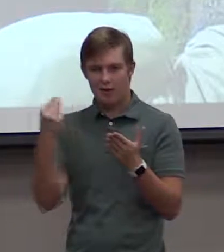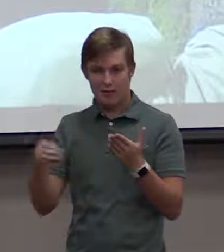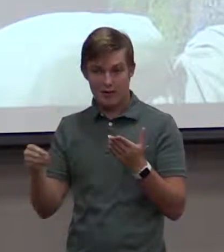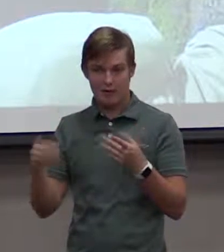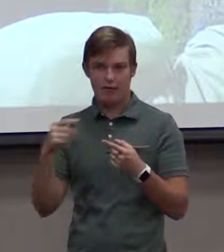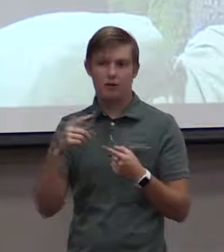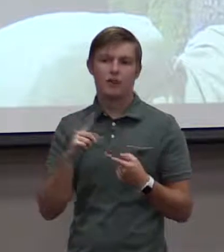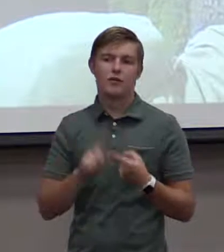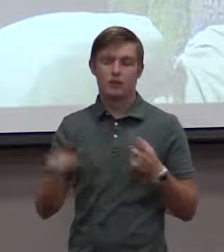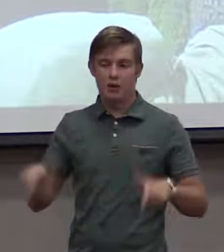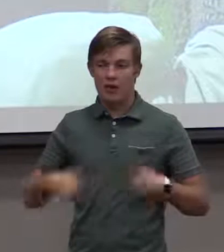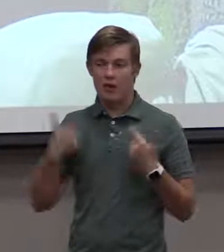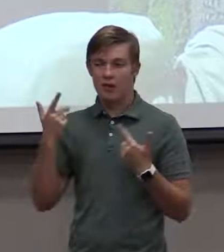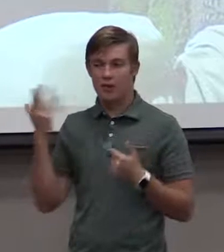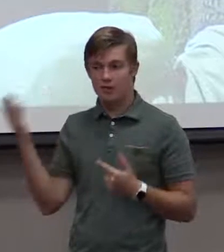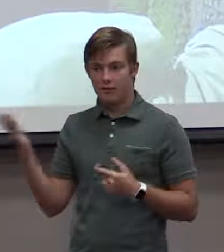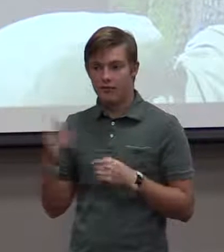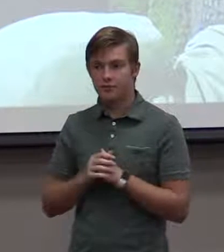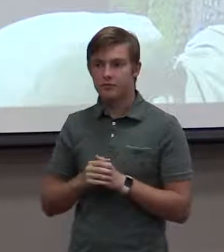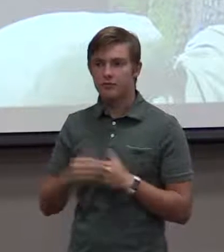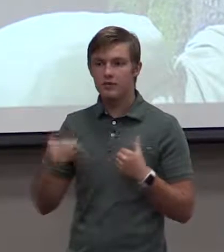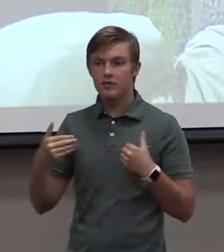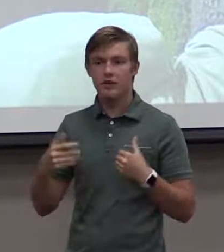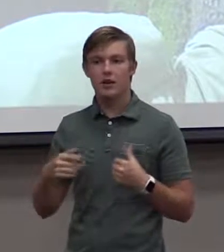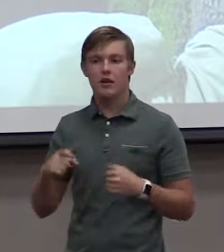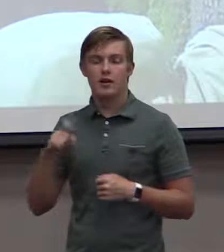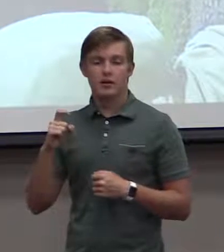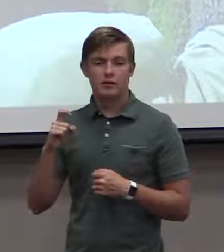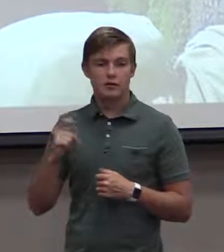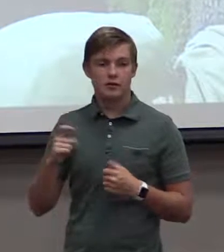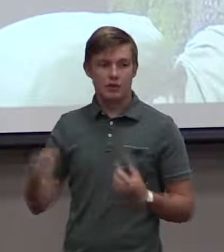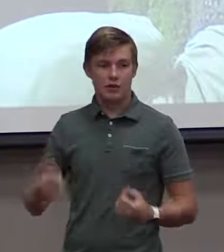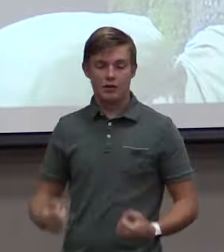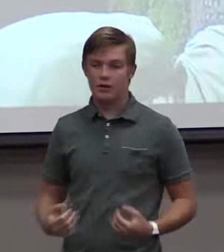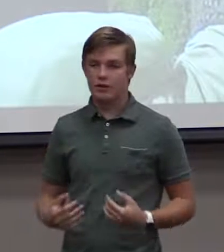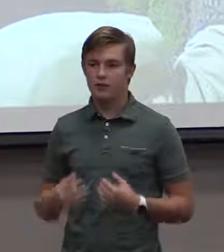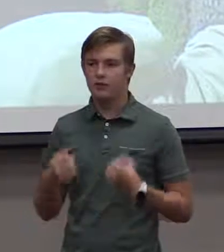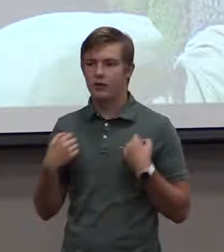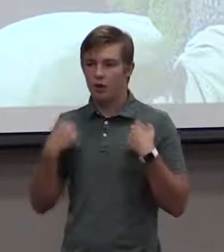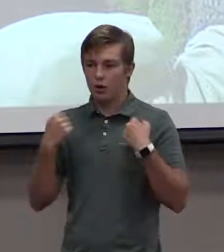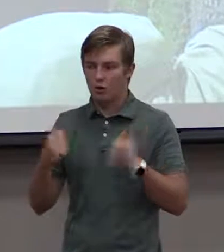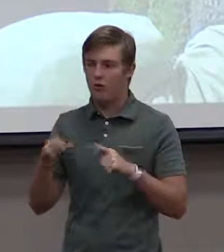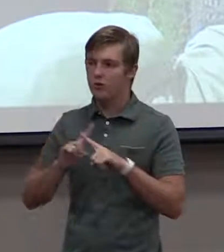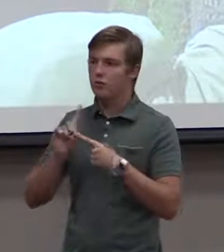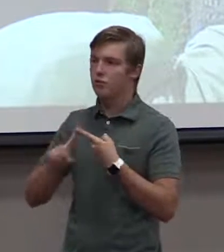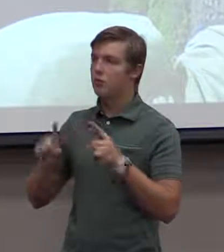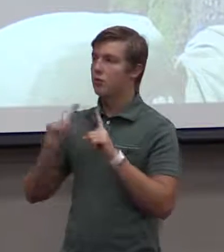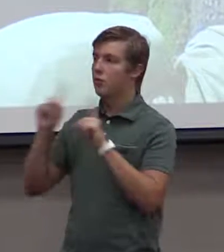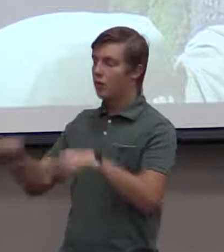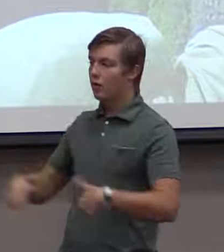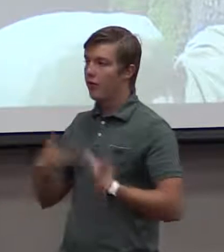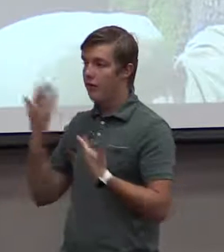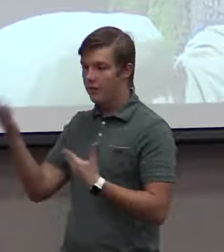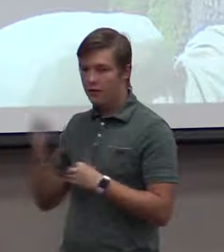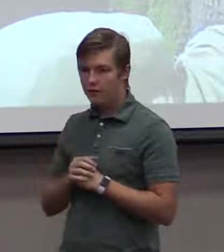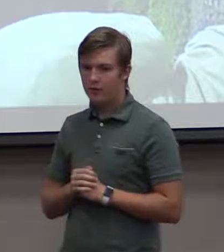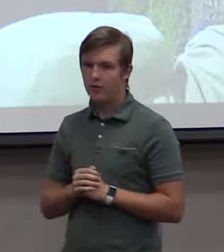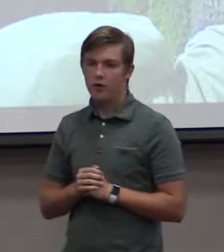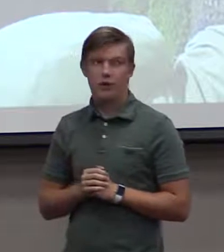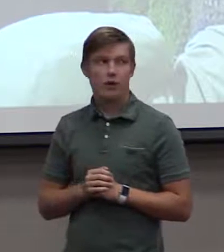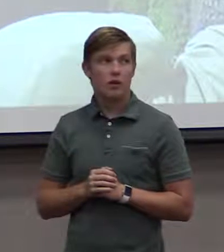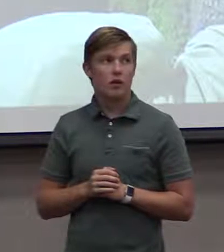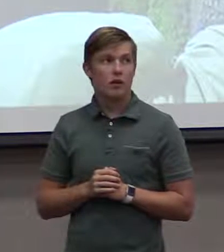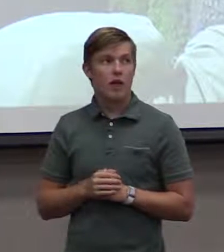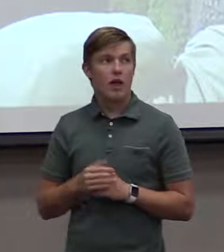small amount of guts to leave everything behind and go somewhere, not just Alaska. And these, what you're looking at here, they're called